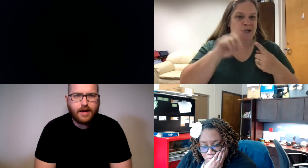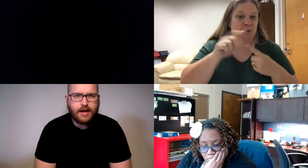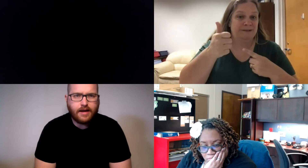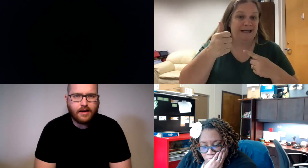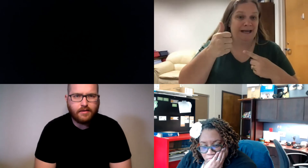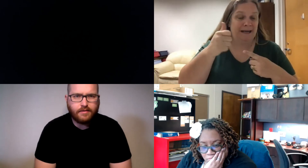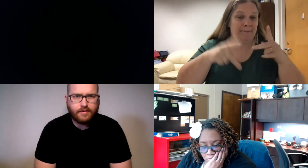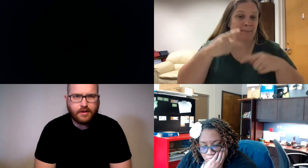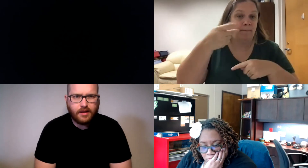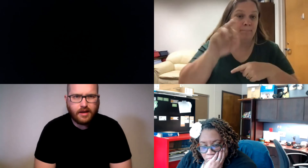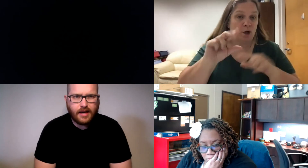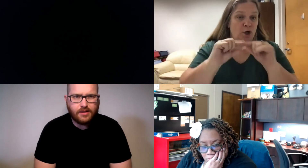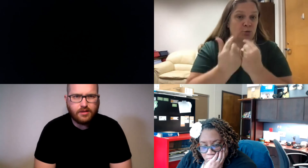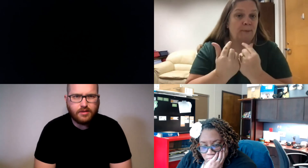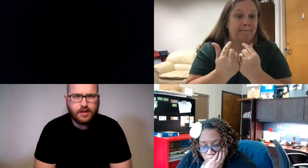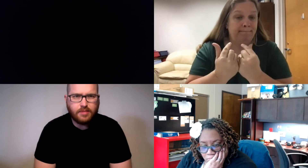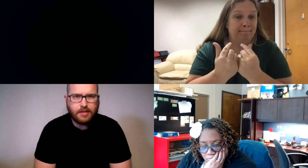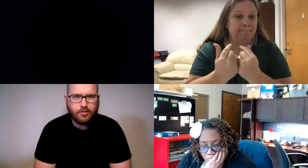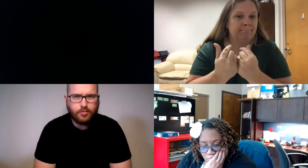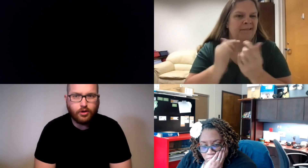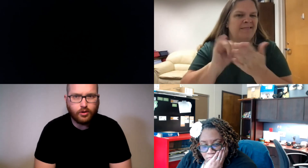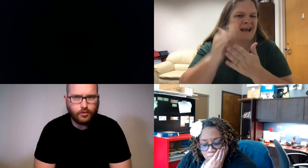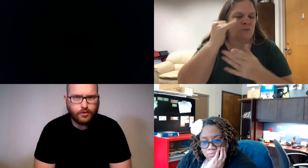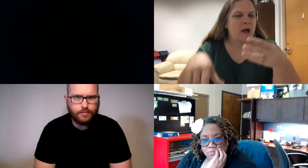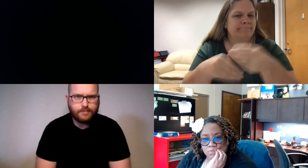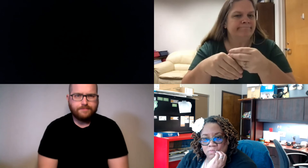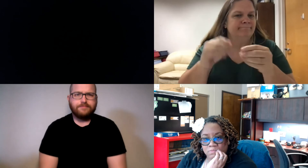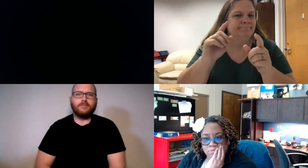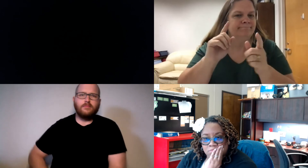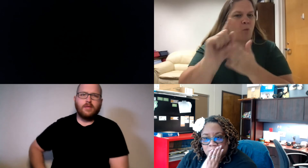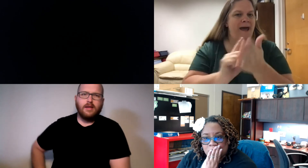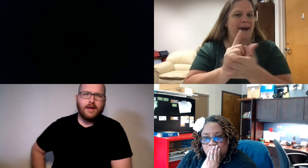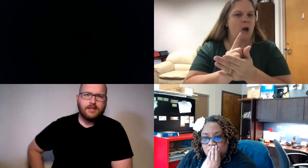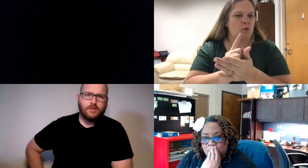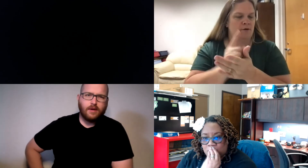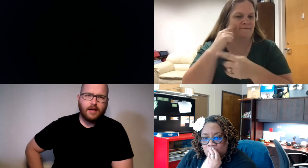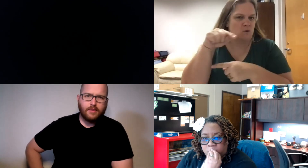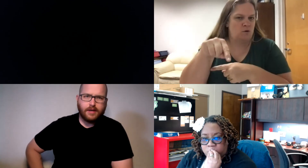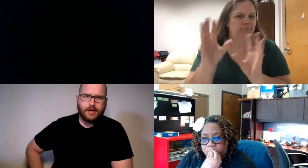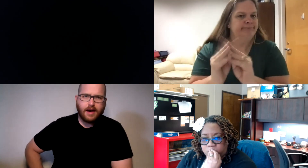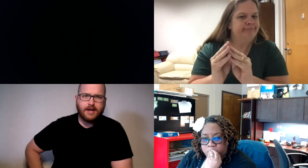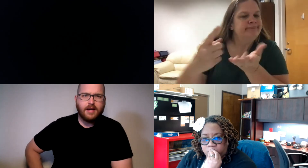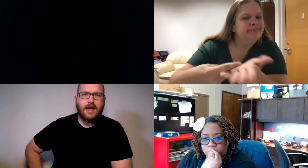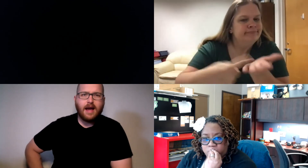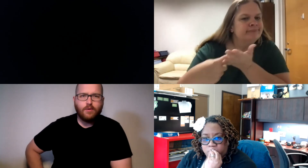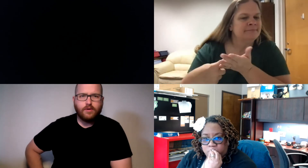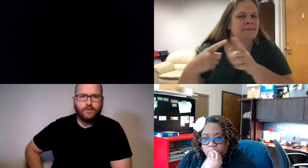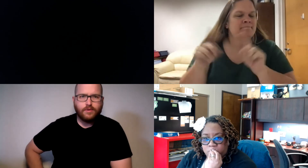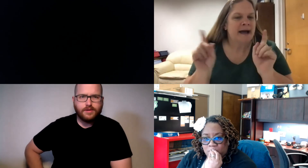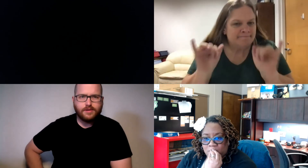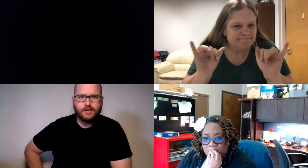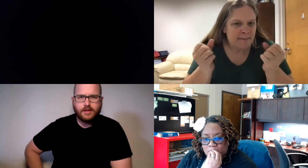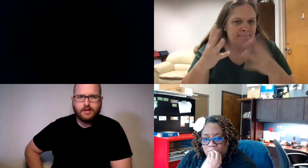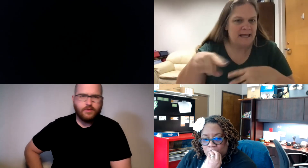to have 8 to 10 people per group, and that's why we added an hour